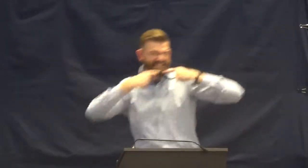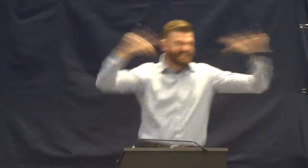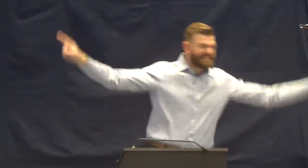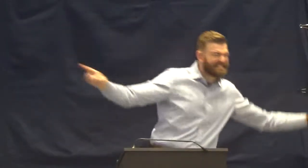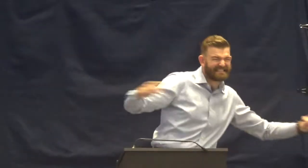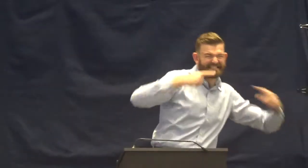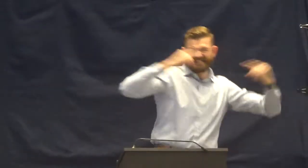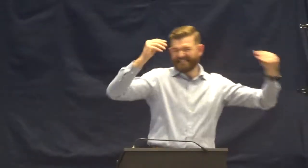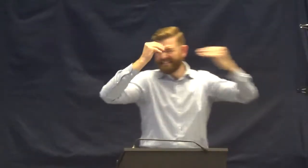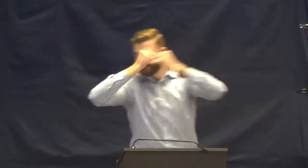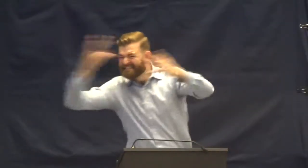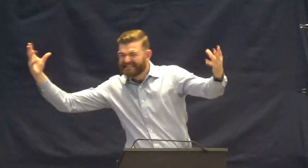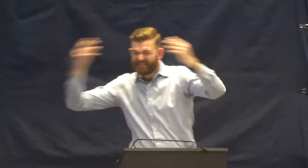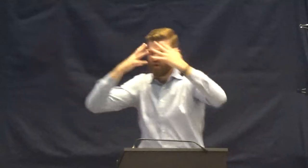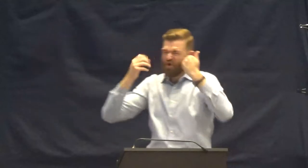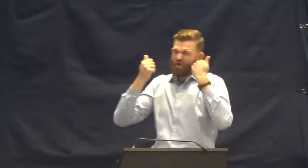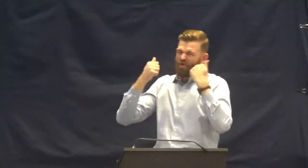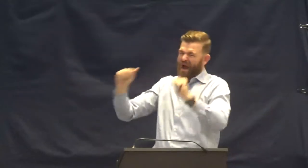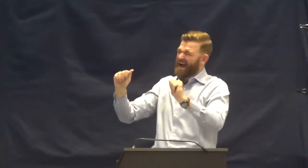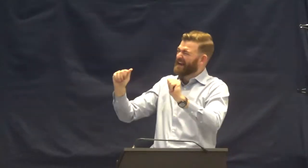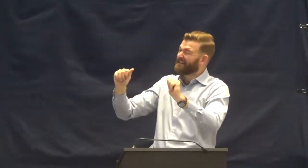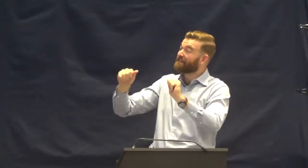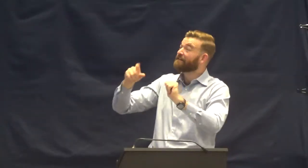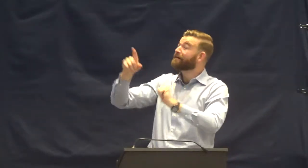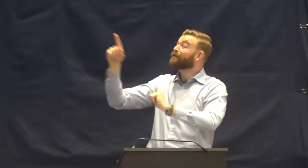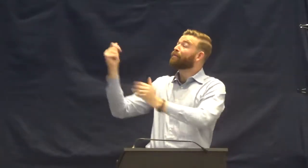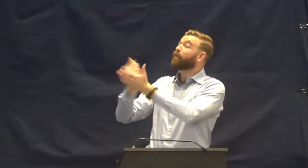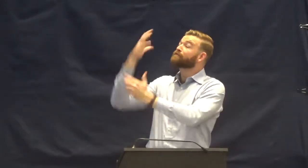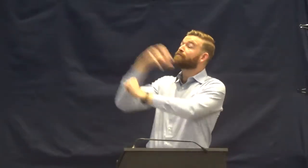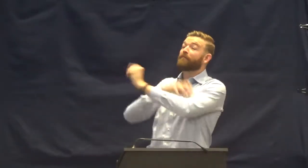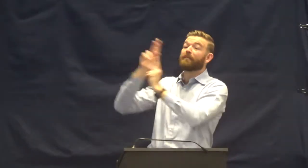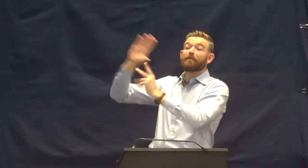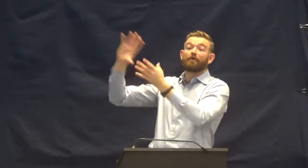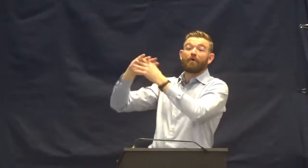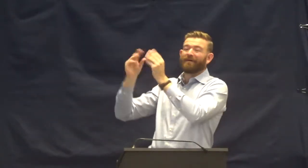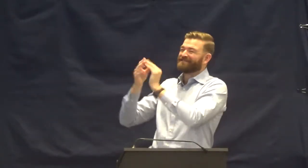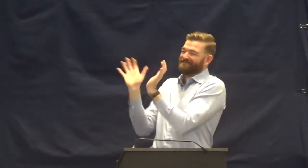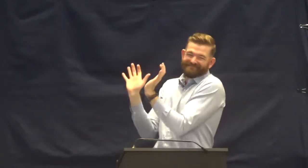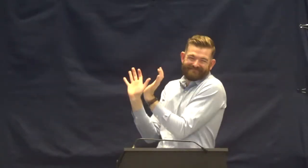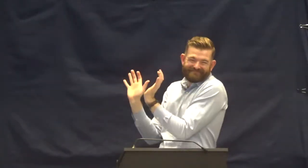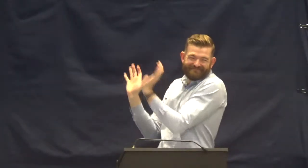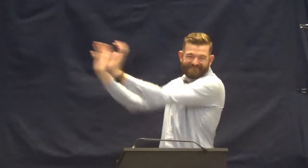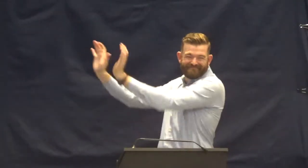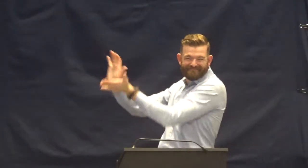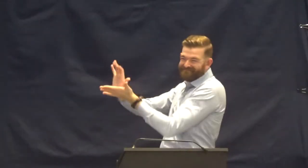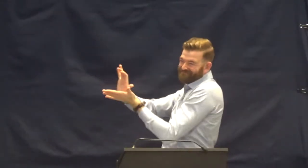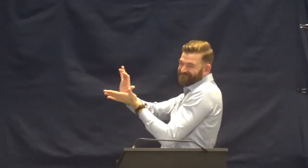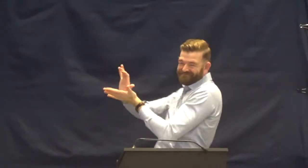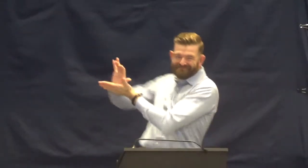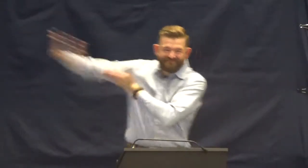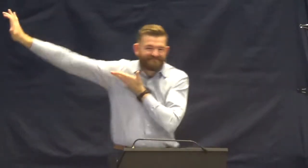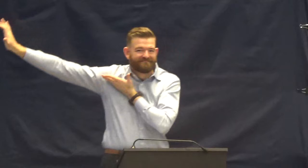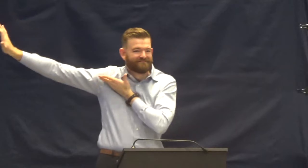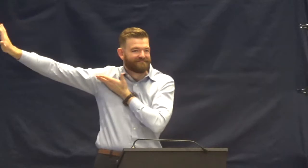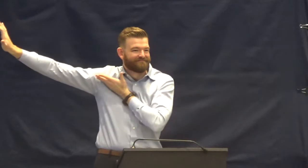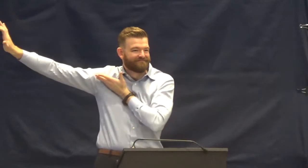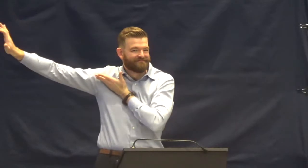that their stories need to be proclaimed and broadcast far and wide. And we